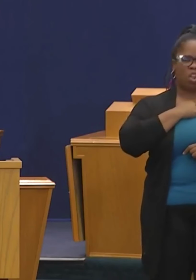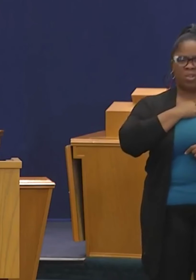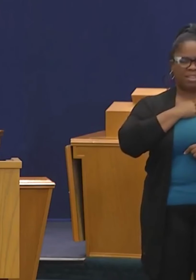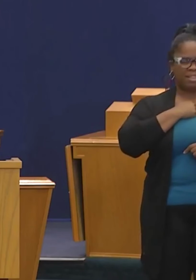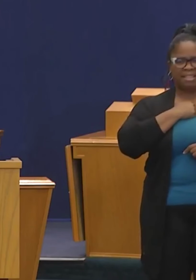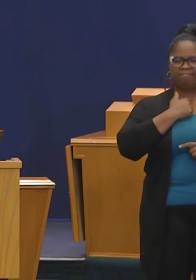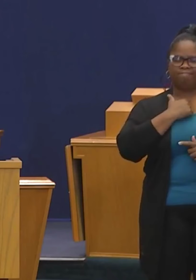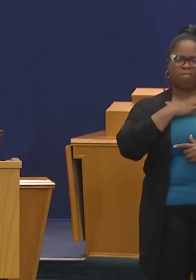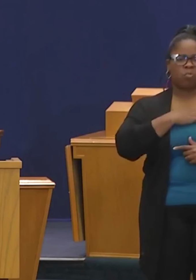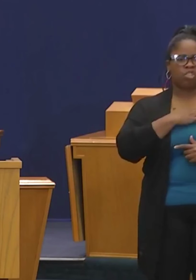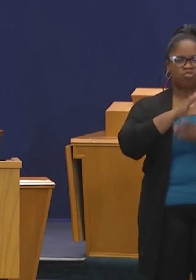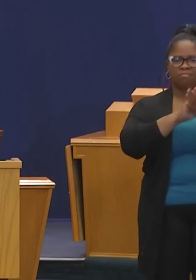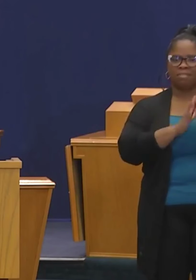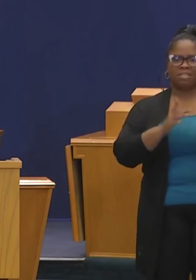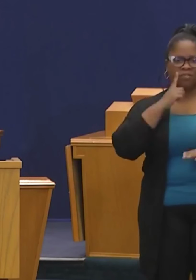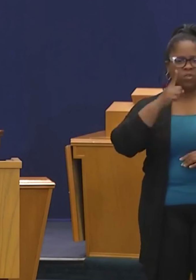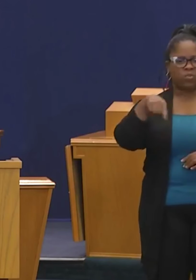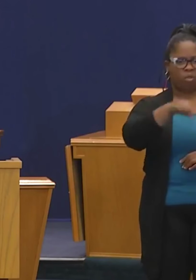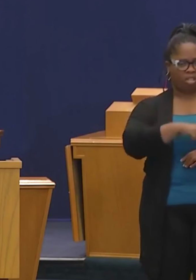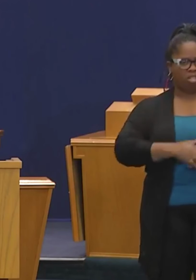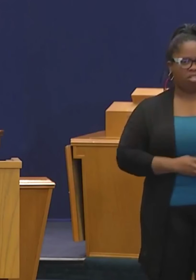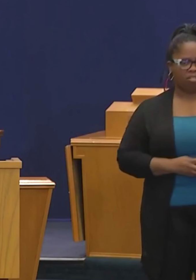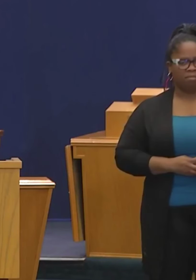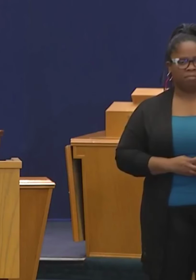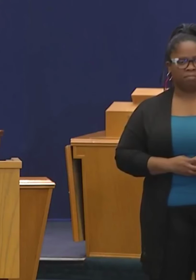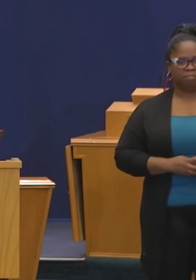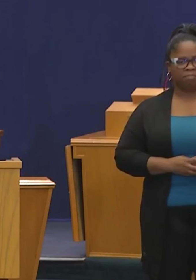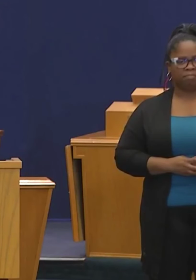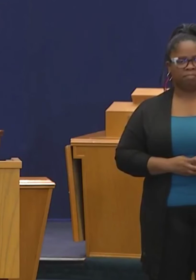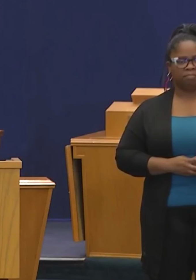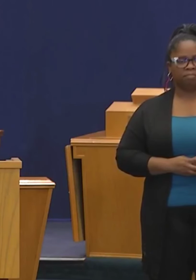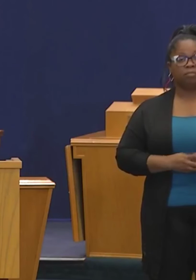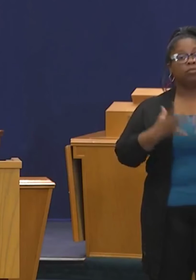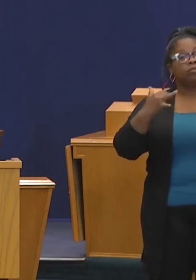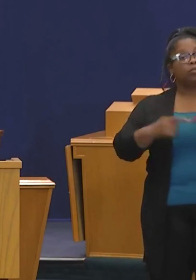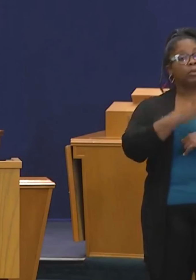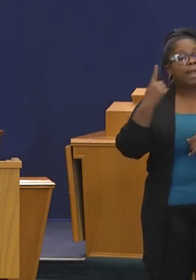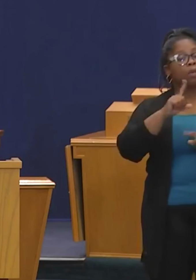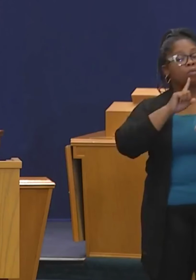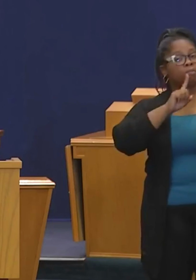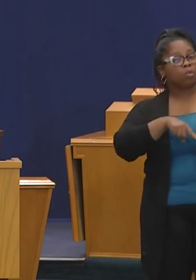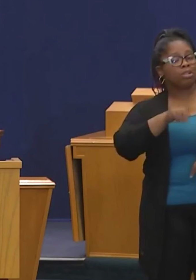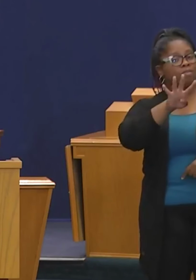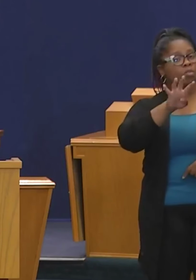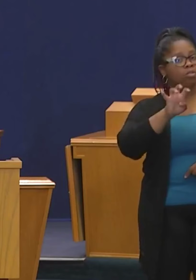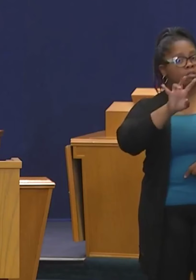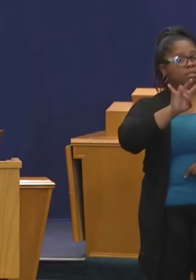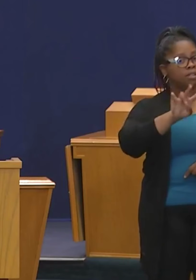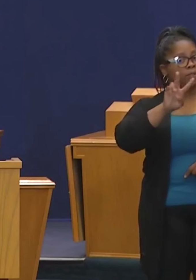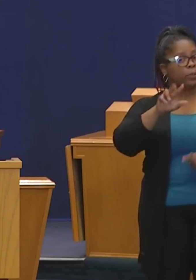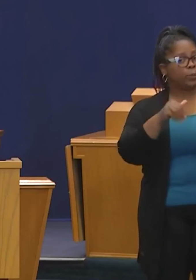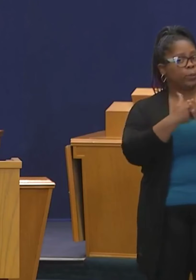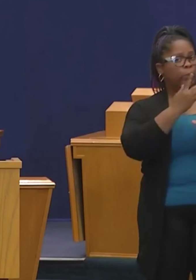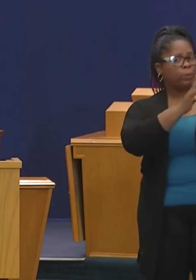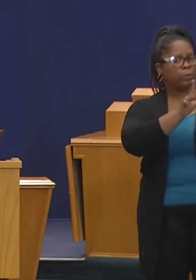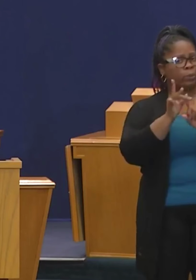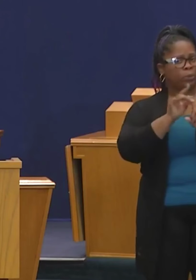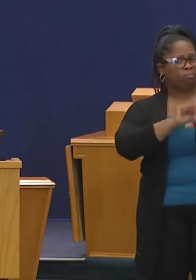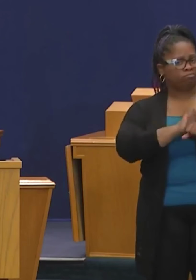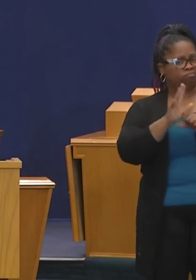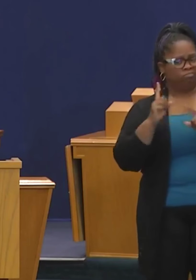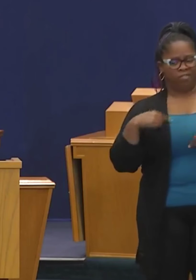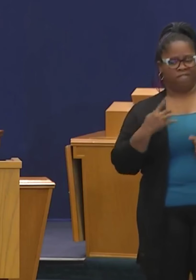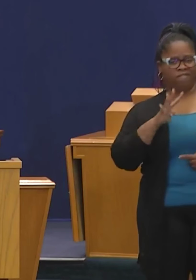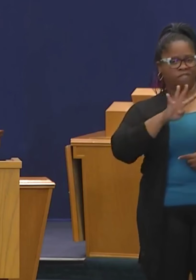and I wish you all peace. Today, we're also reporting 472 new cases. Over the last